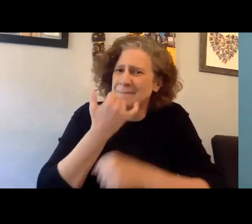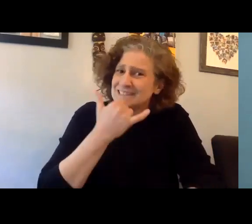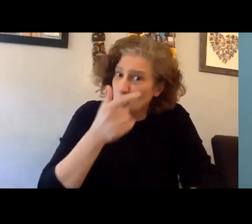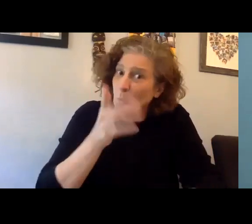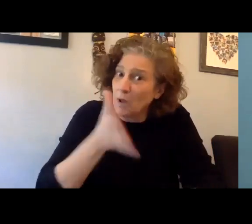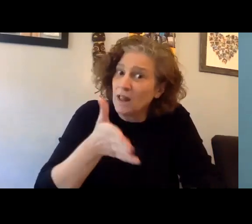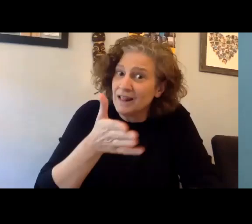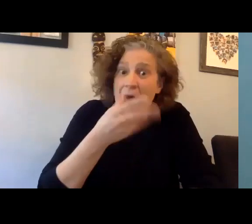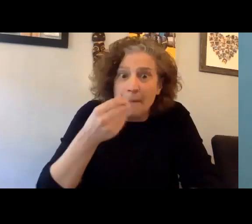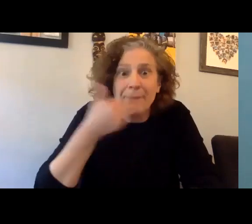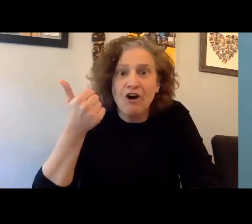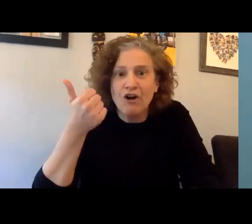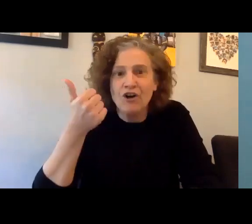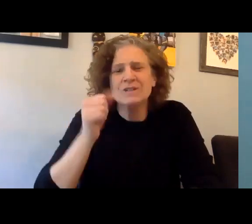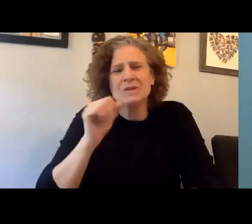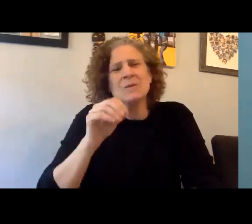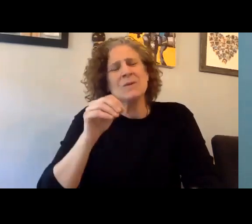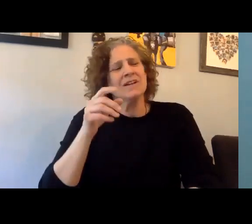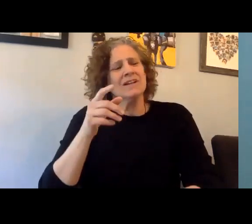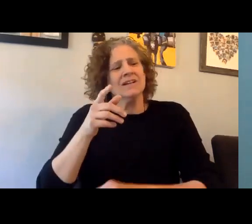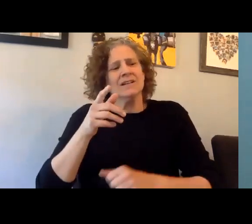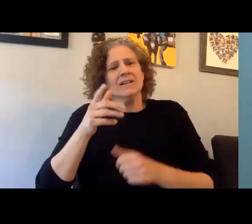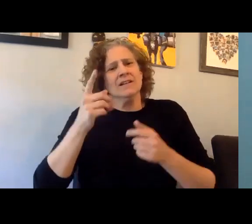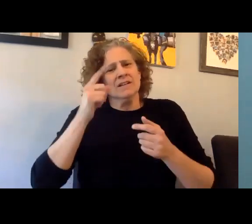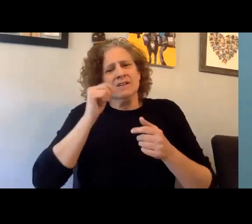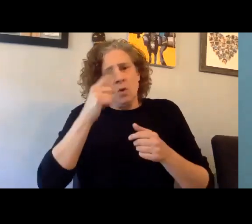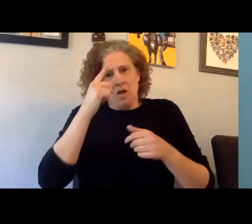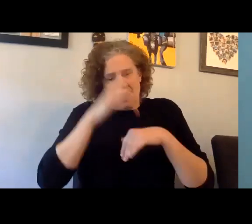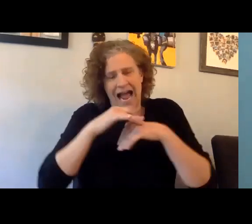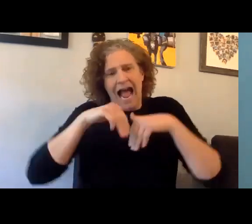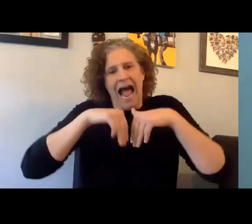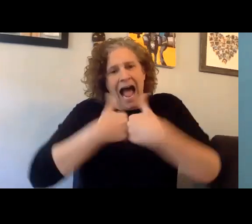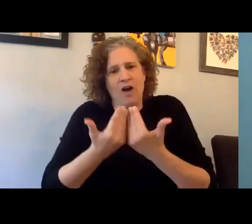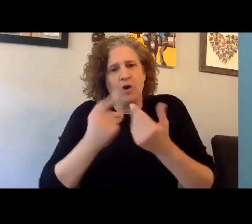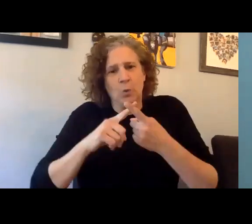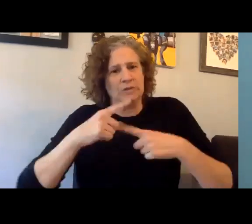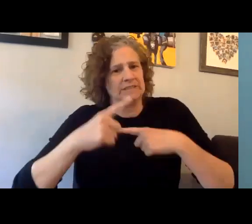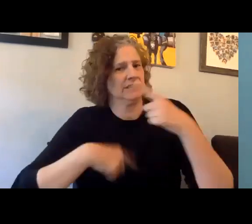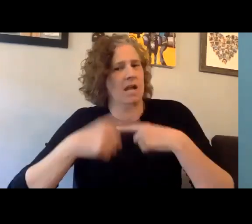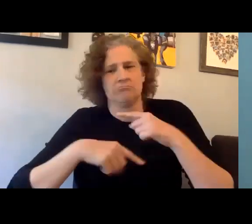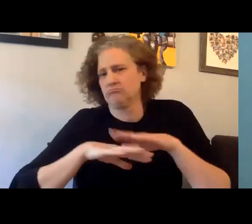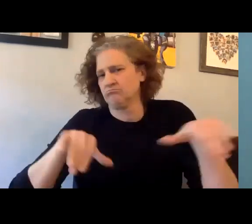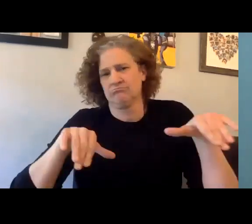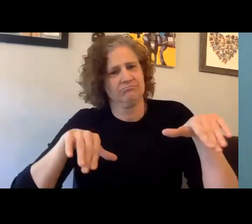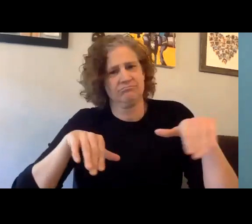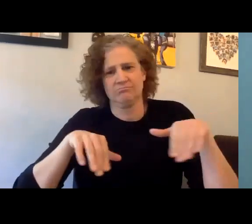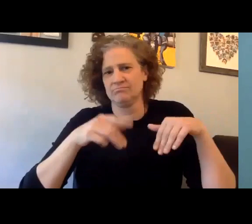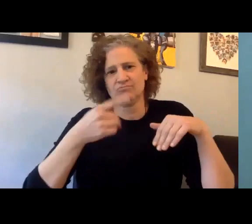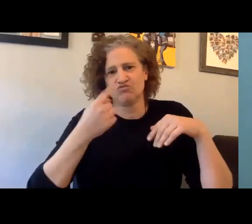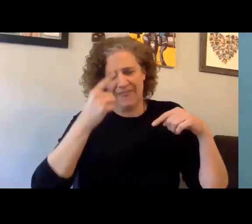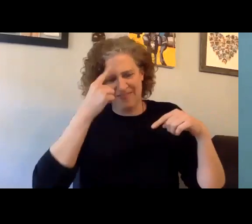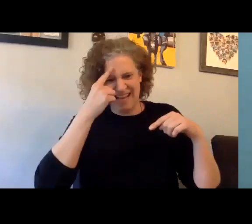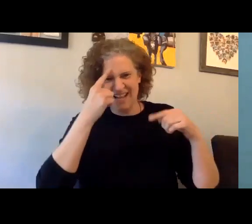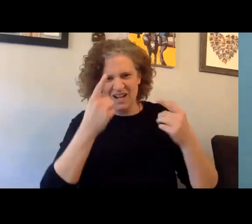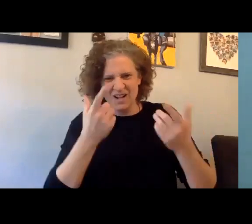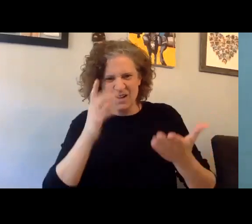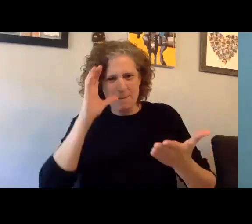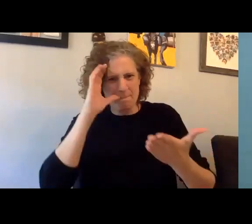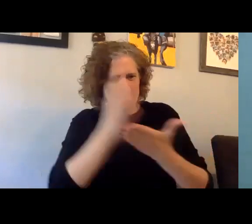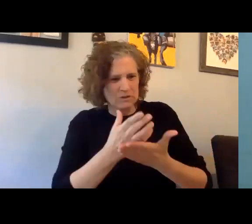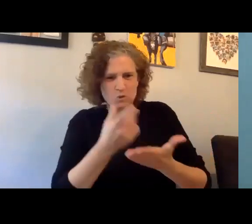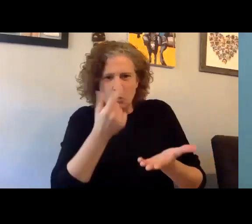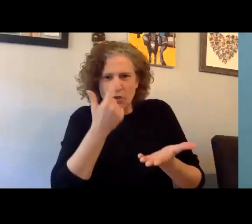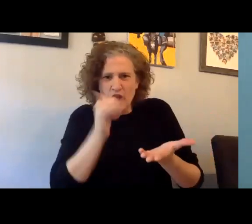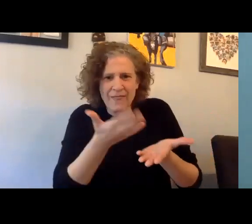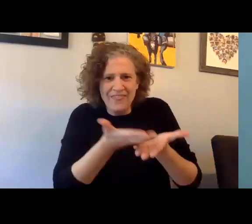out of yourself. That's how you learn. You will make mistakes and you will get better that way. So don't get stuck on how to sign this way or